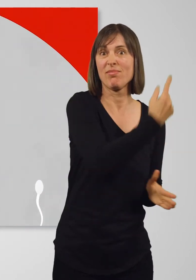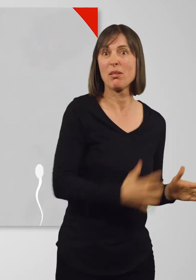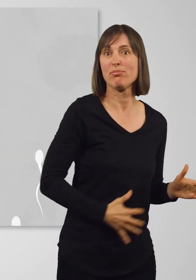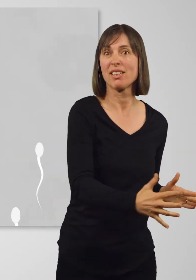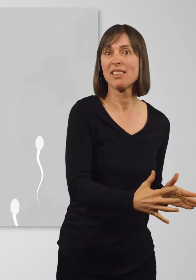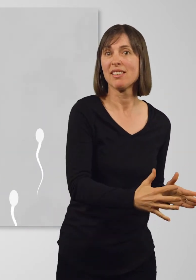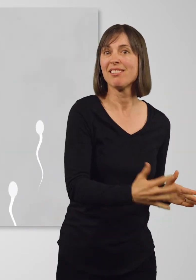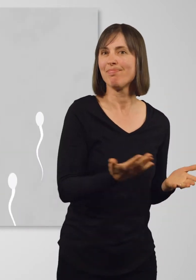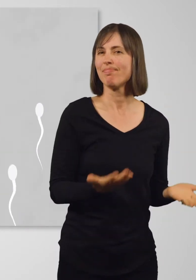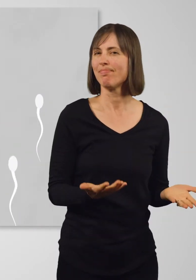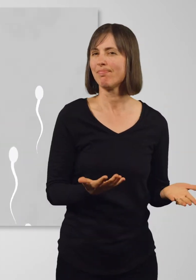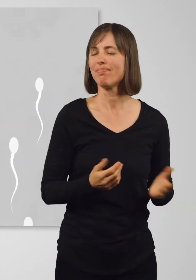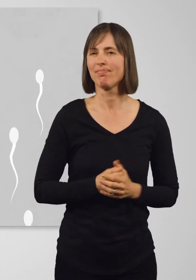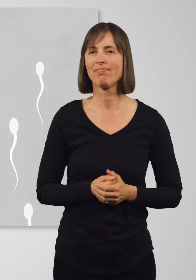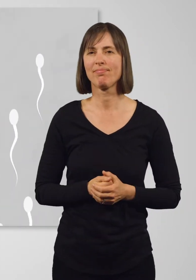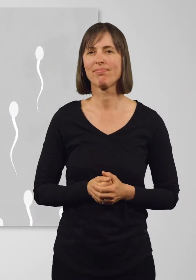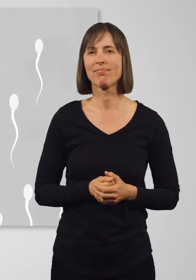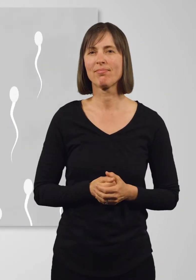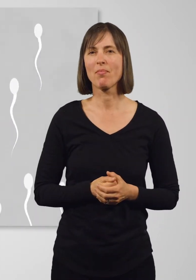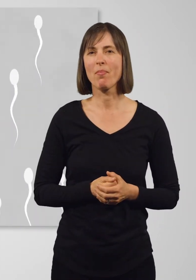released before the man climaxes.